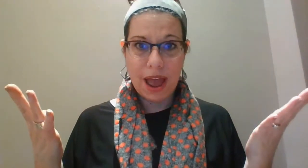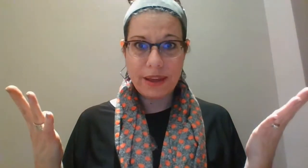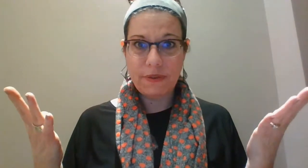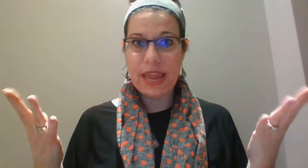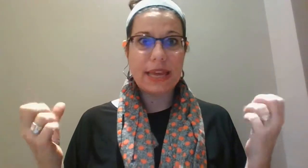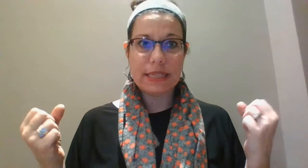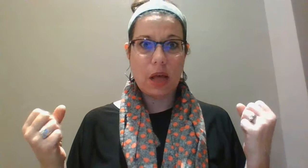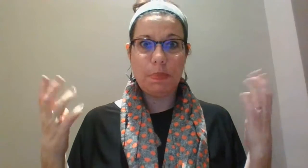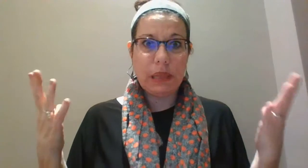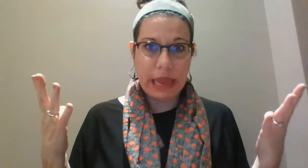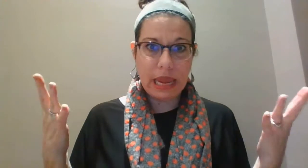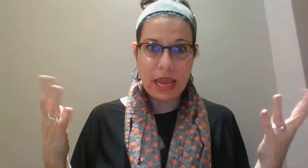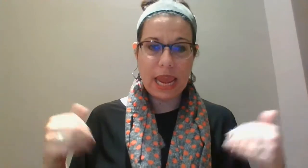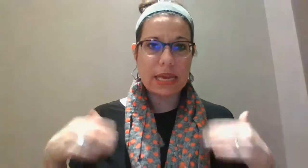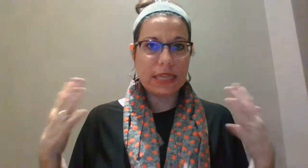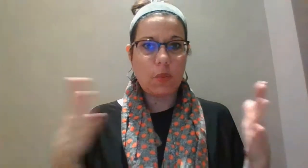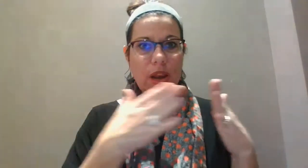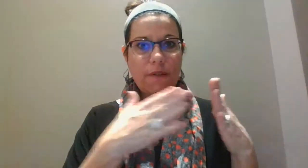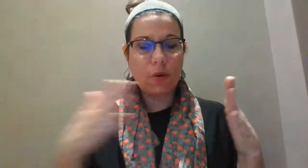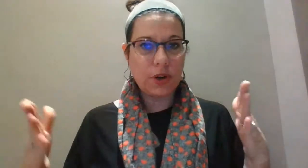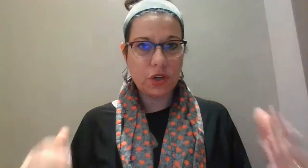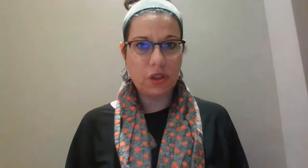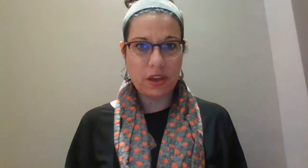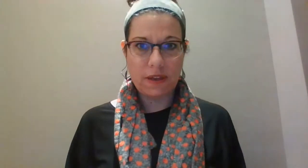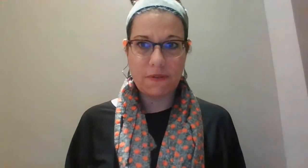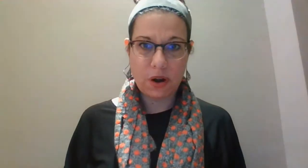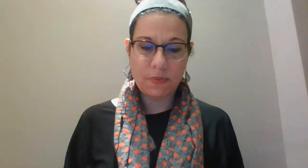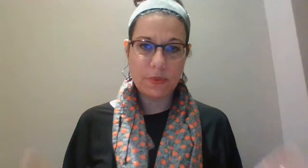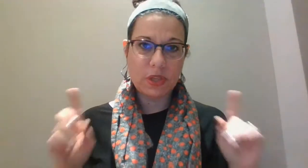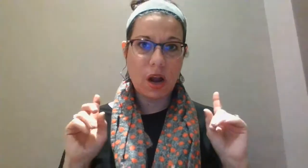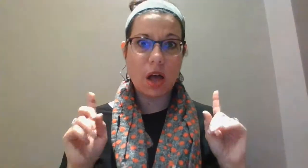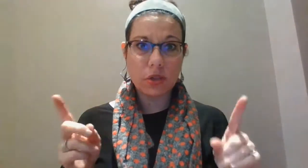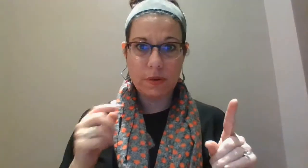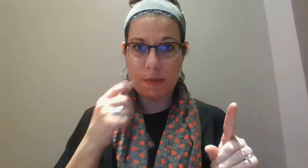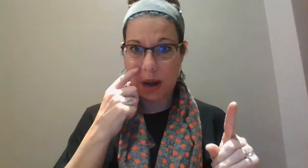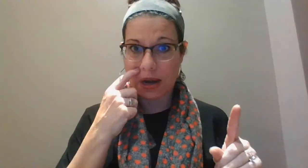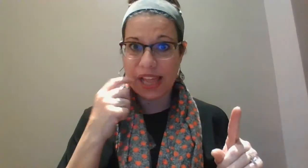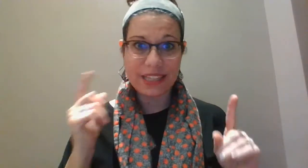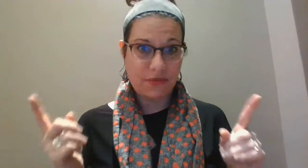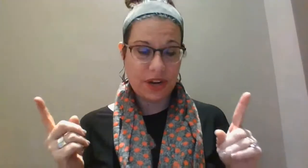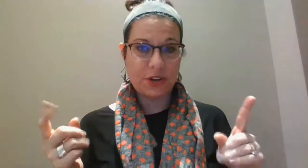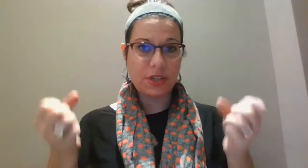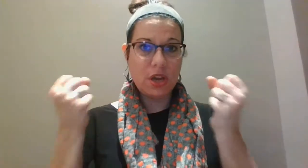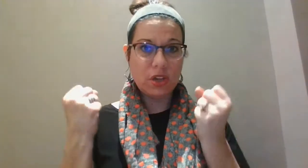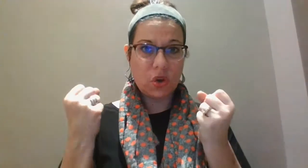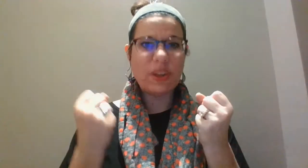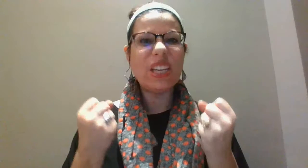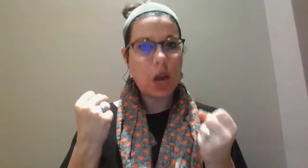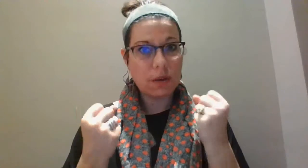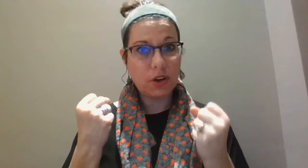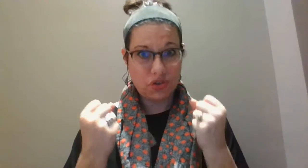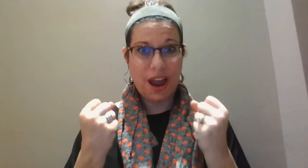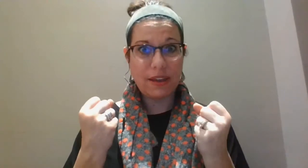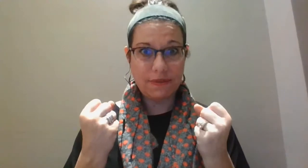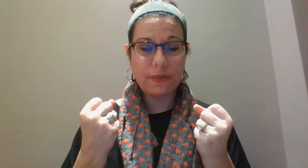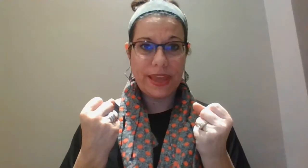drive, ASL play, ASL, whatever word you're looking for. I want you to also remember our classifiers. So we did talk about drive last